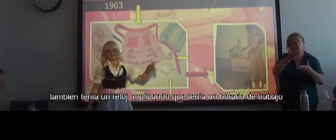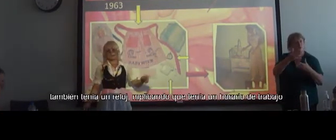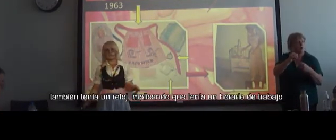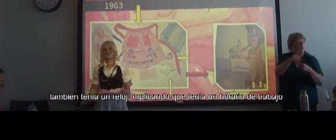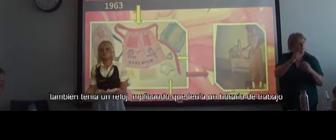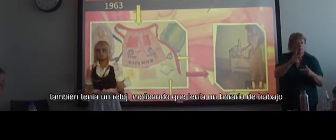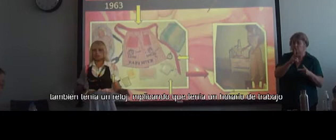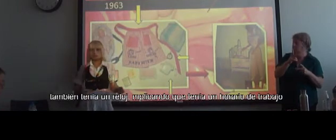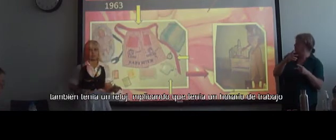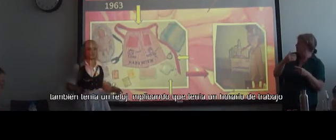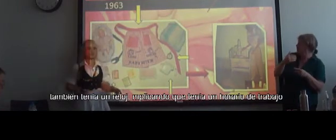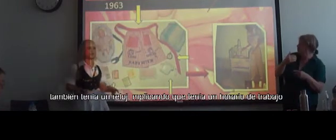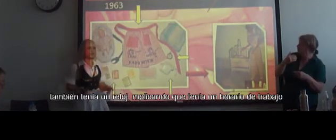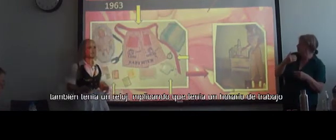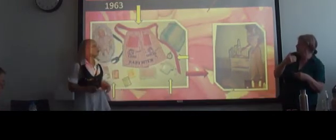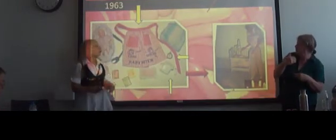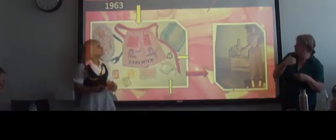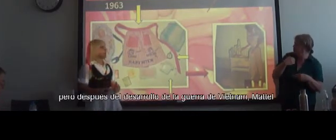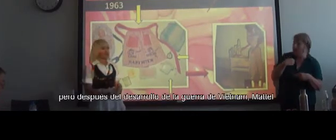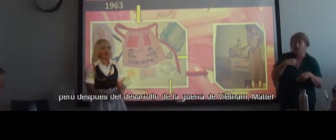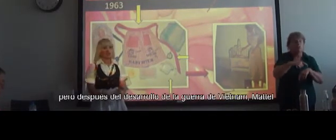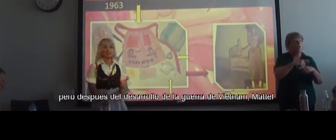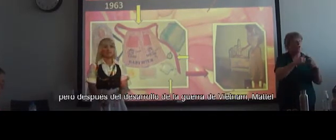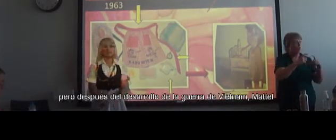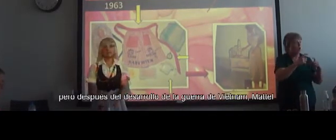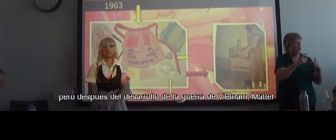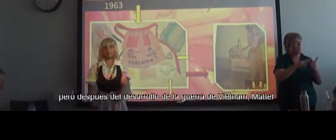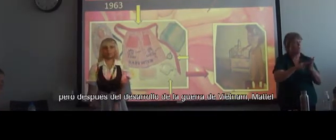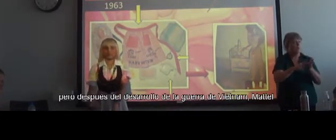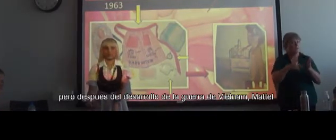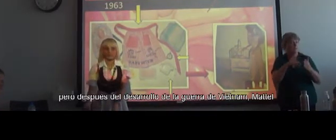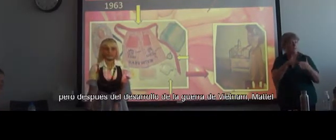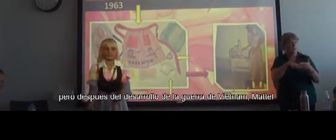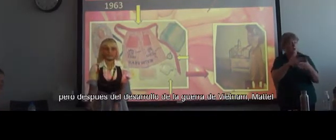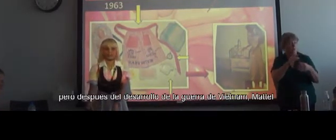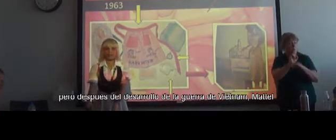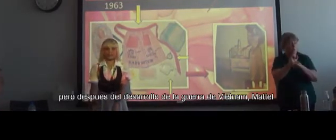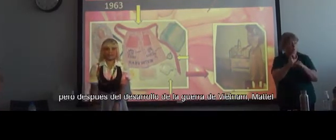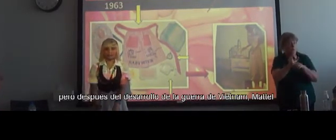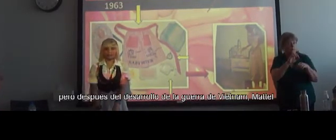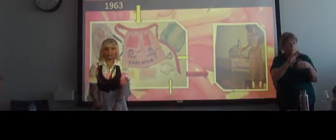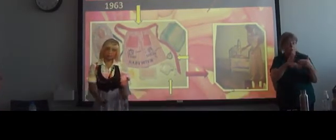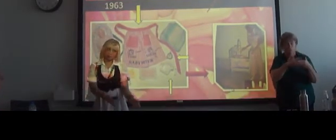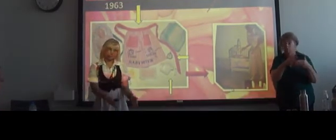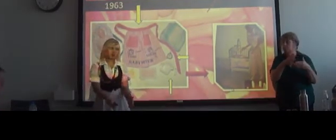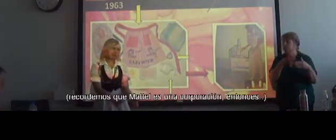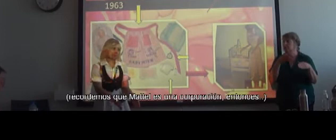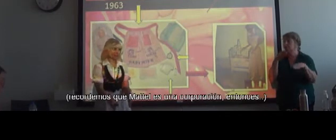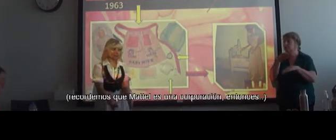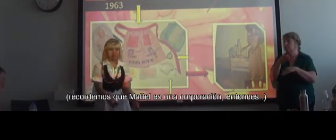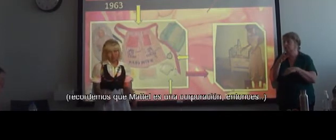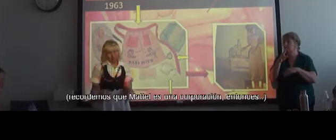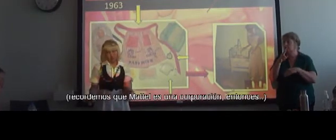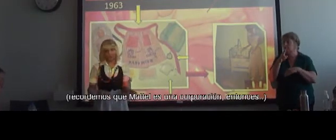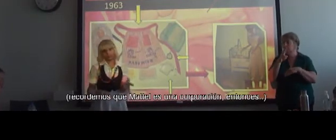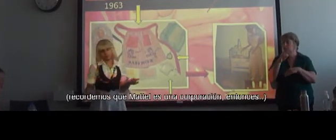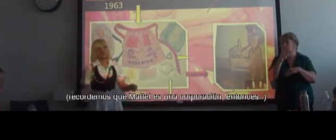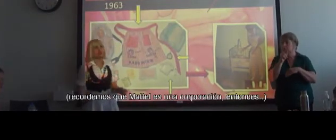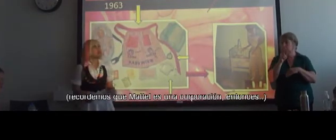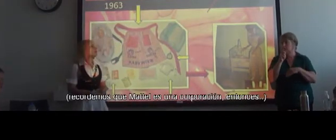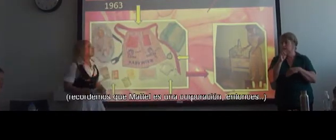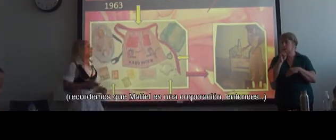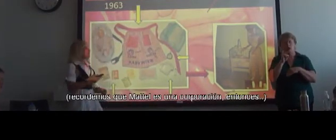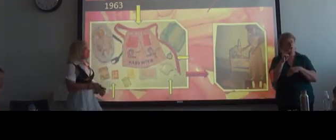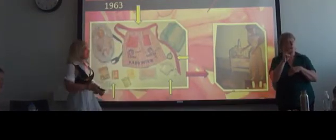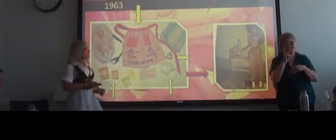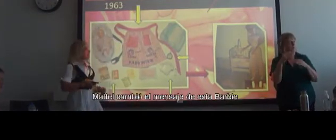a clock implying that she had a work schedule. But after the Vietnam War progressed, Mattel, remember Mattel's a corporation,